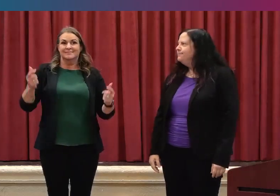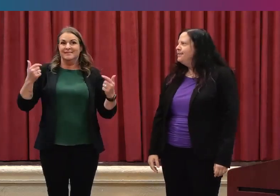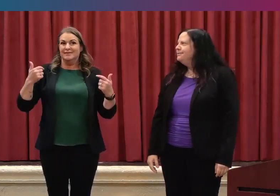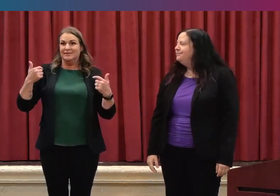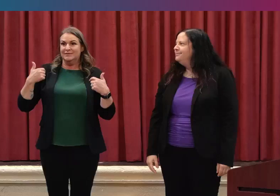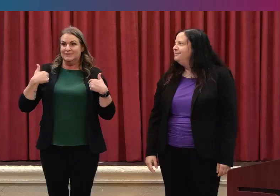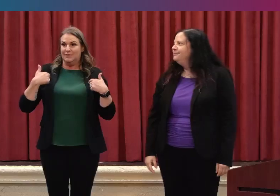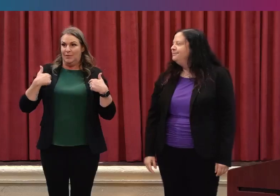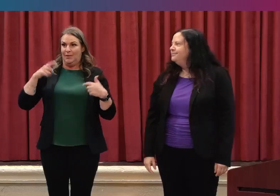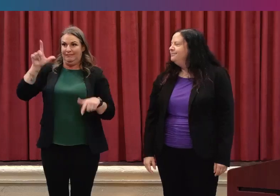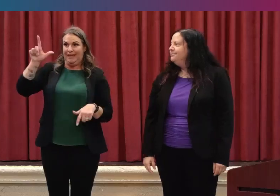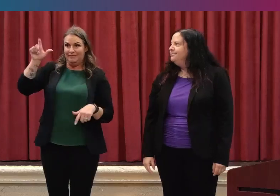to those issues.